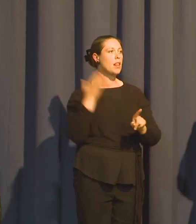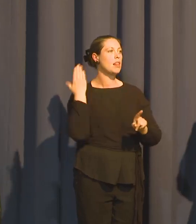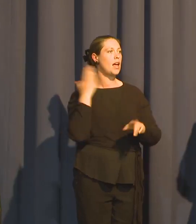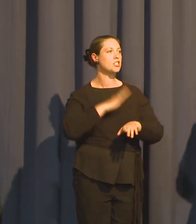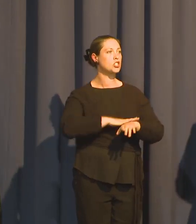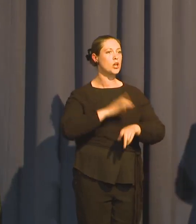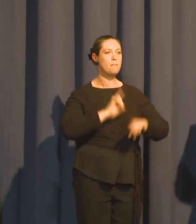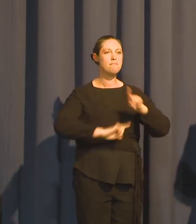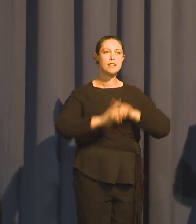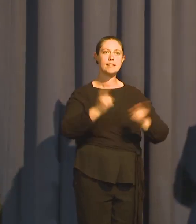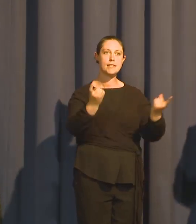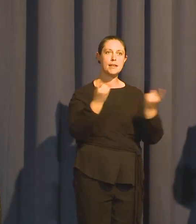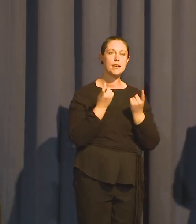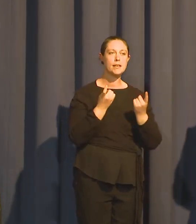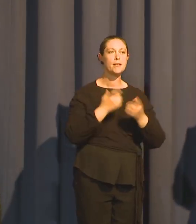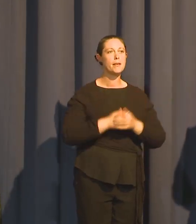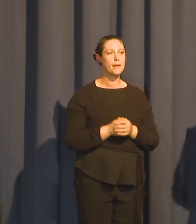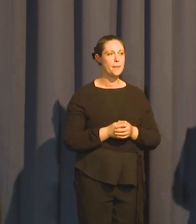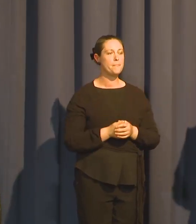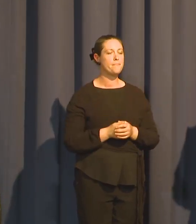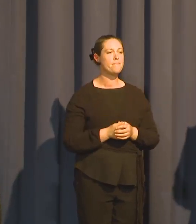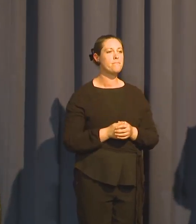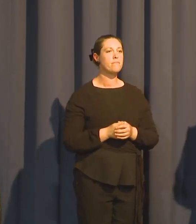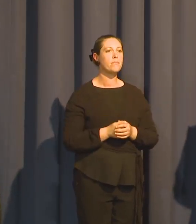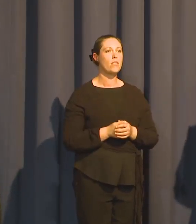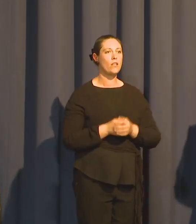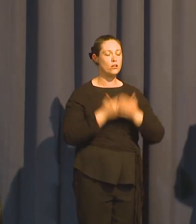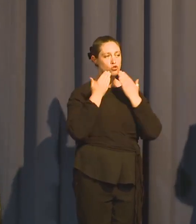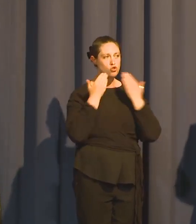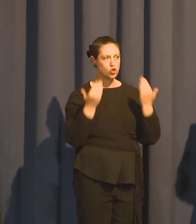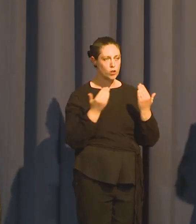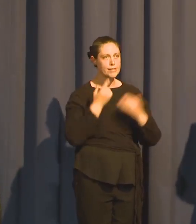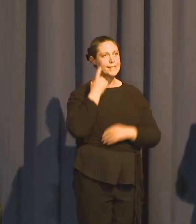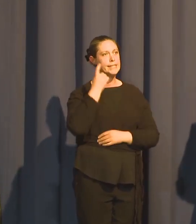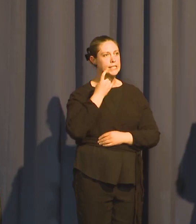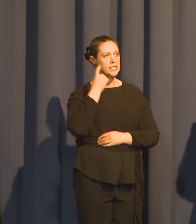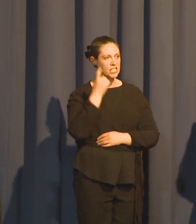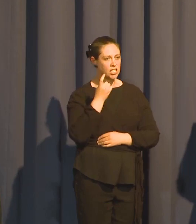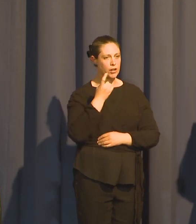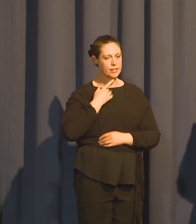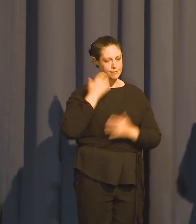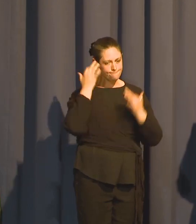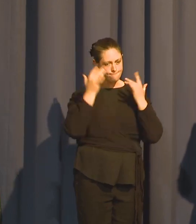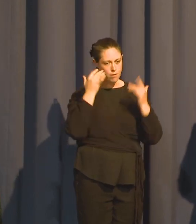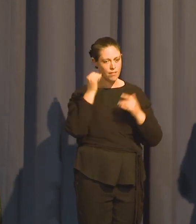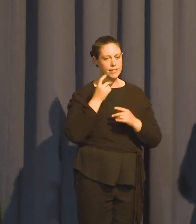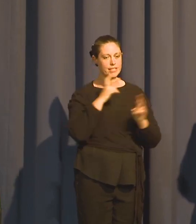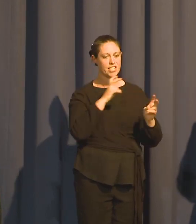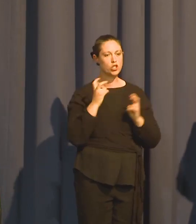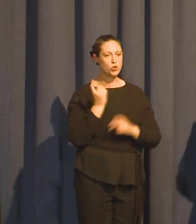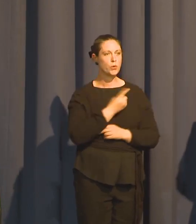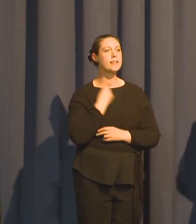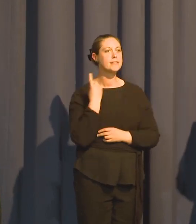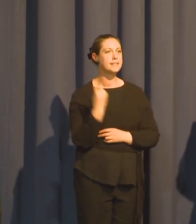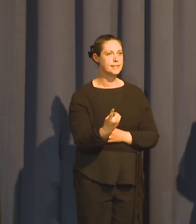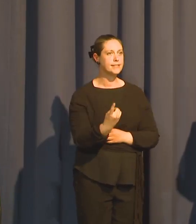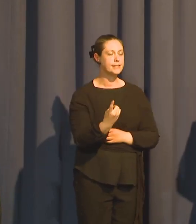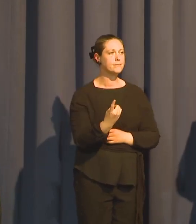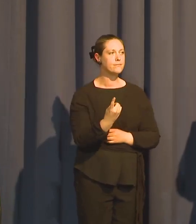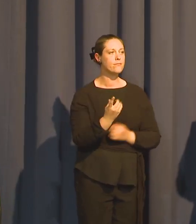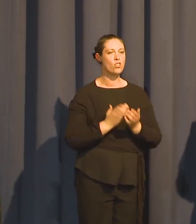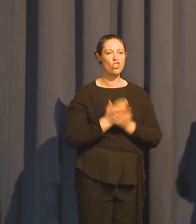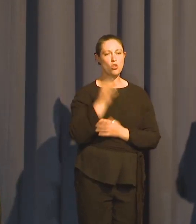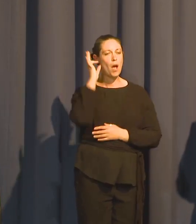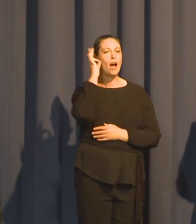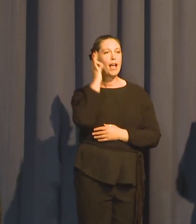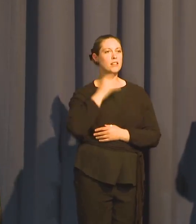the previous public meeting we held, which gives you an indication of how seriously this issue is being taken around